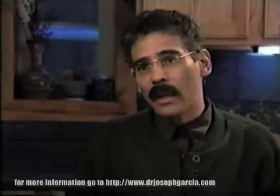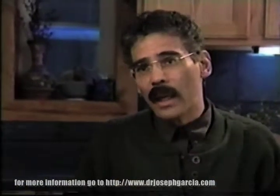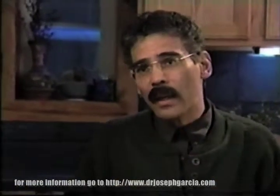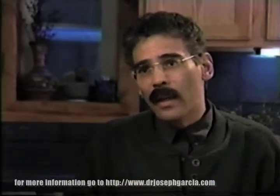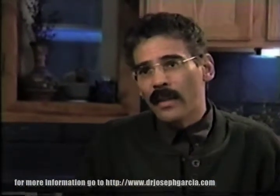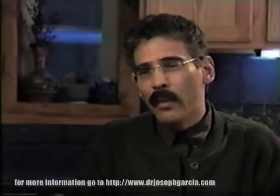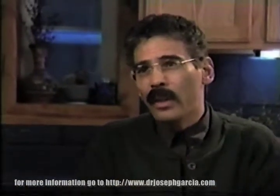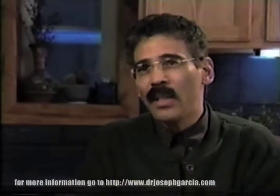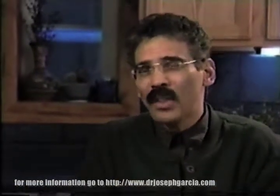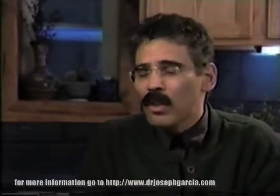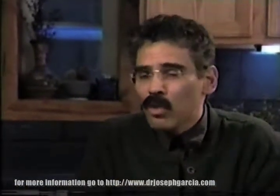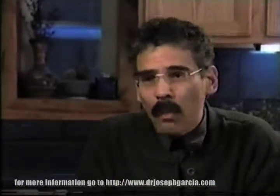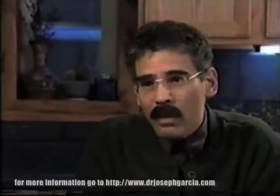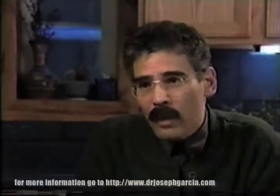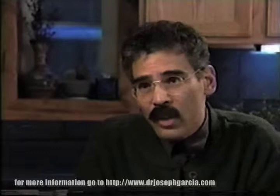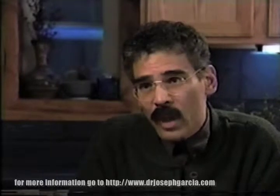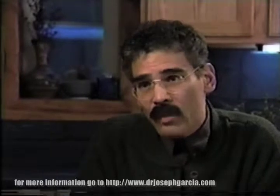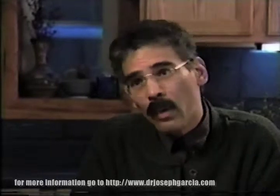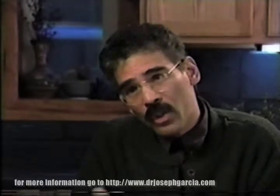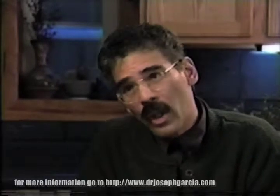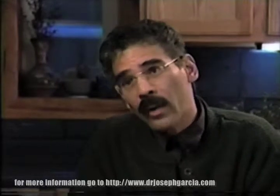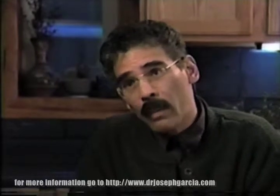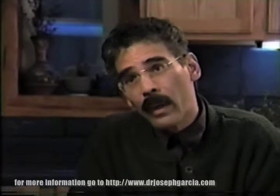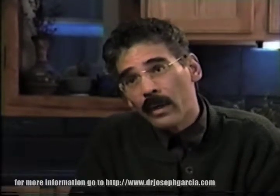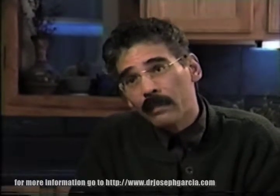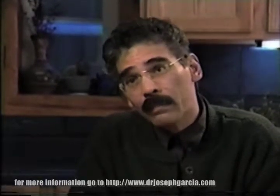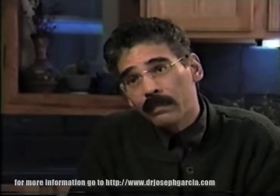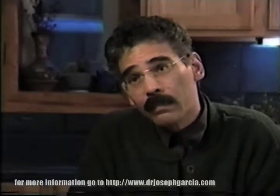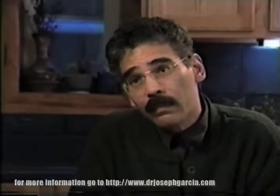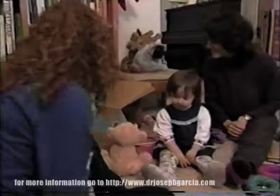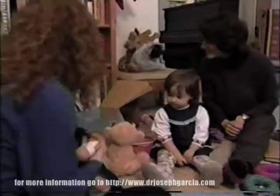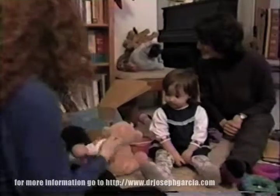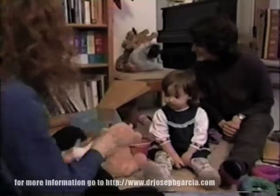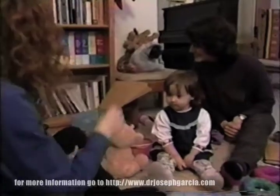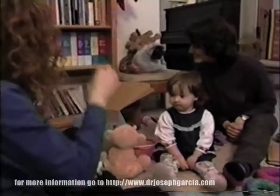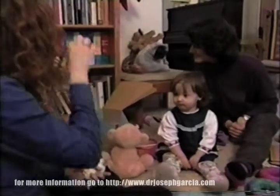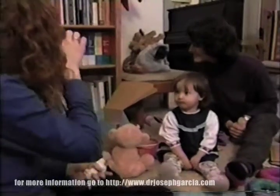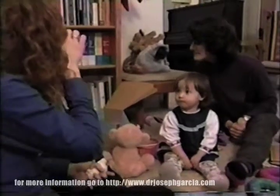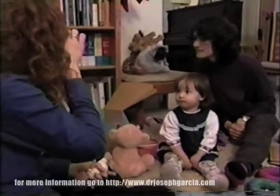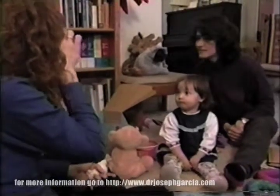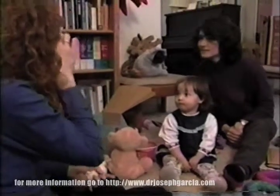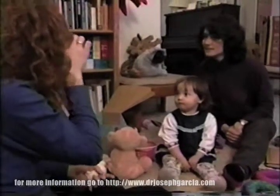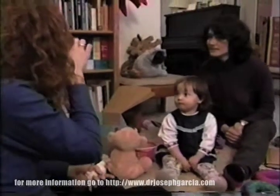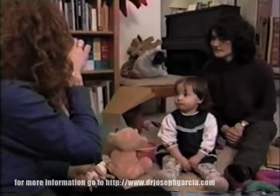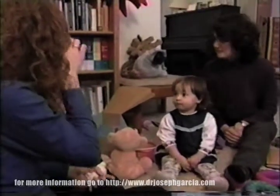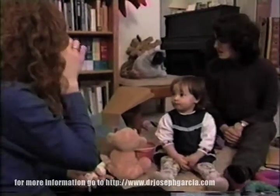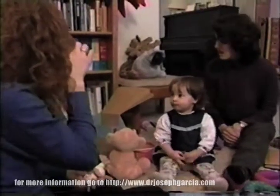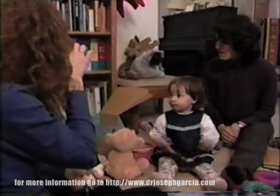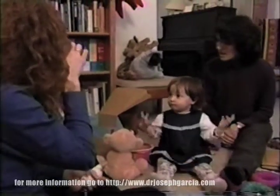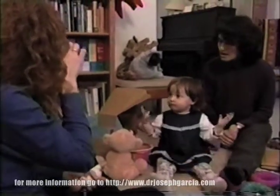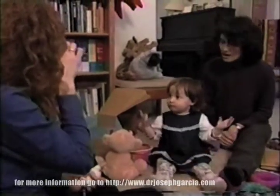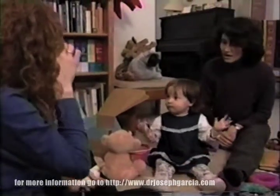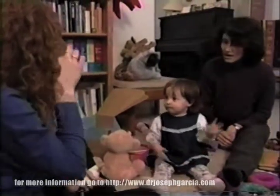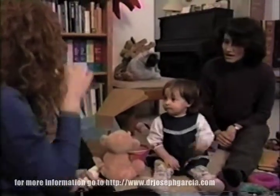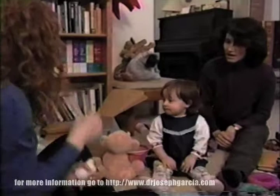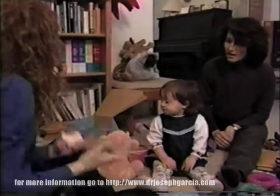ache, that relieves an enormous amount of stress for both the child and the parent. Where is the kitty? You don't